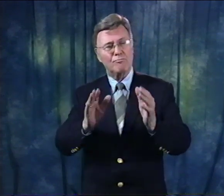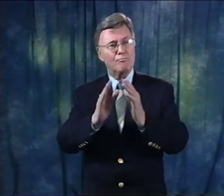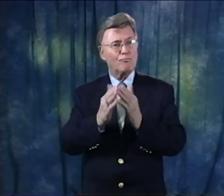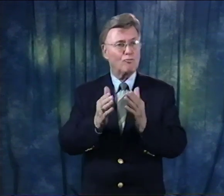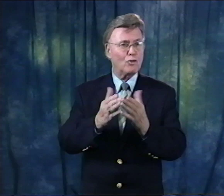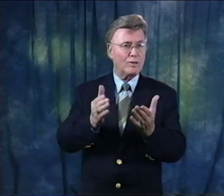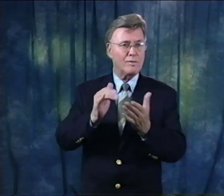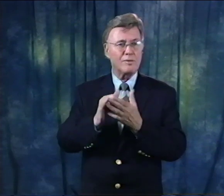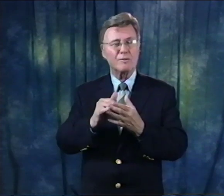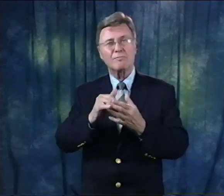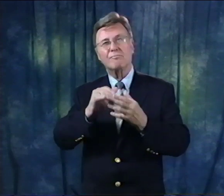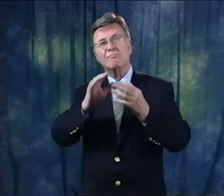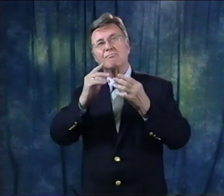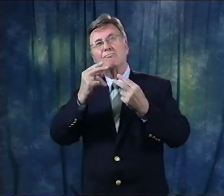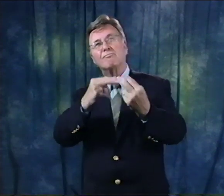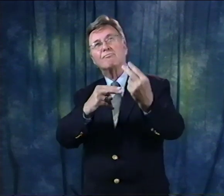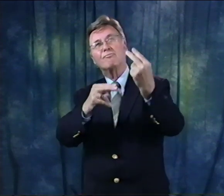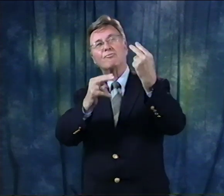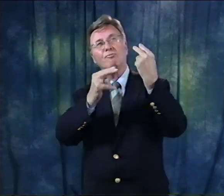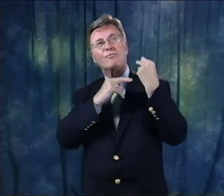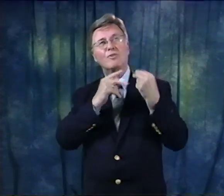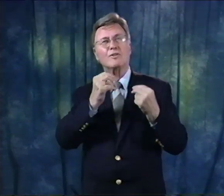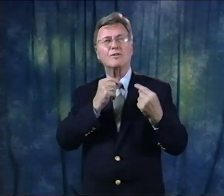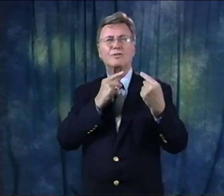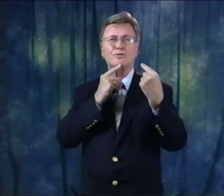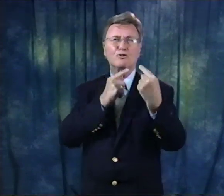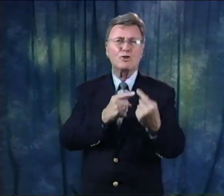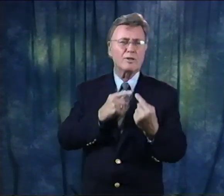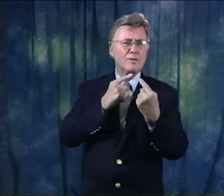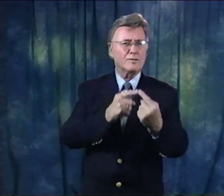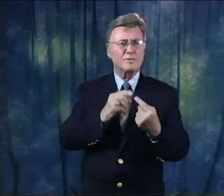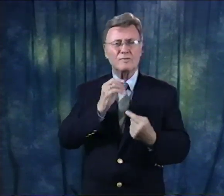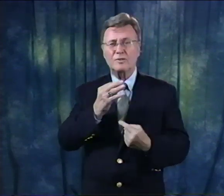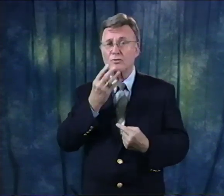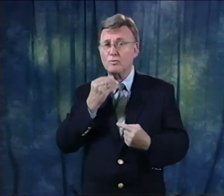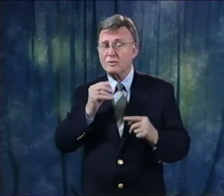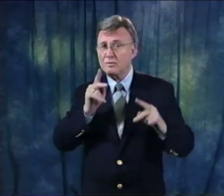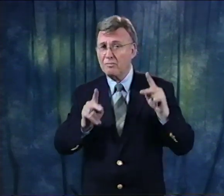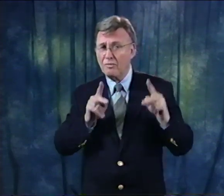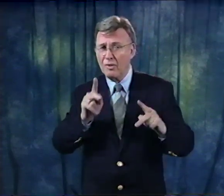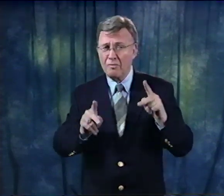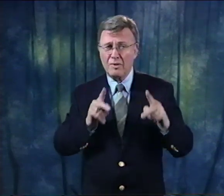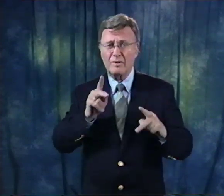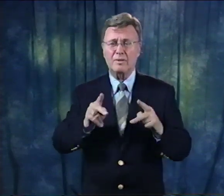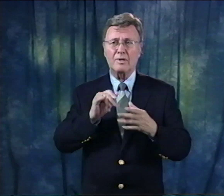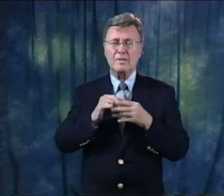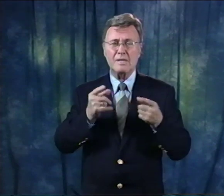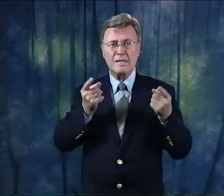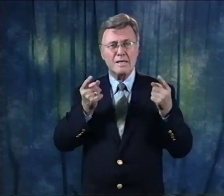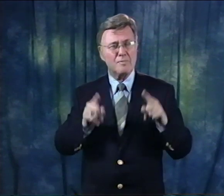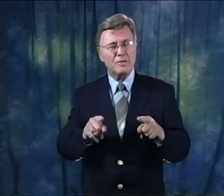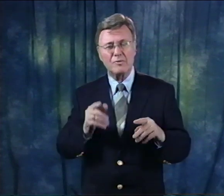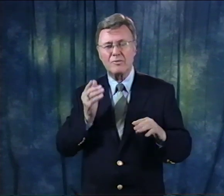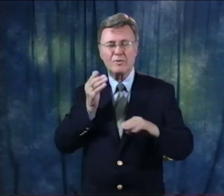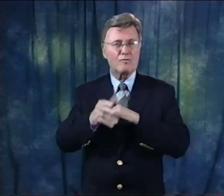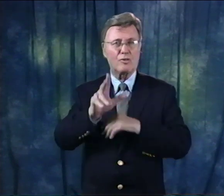a storybook that recites the struggles of the Jewish people that happened